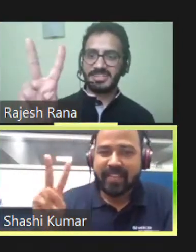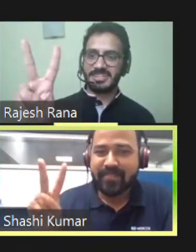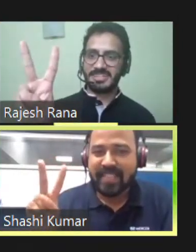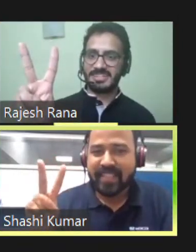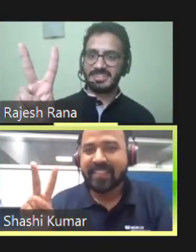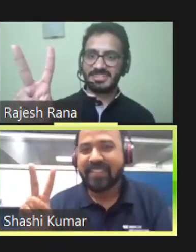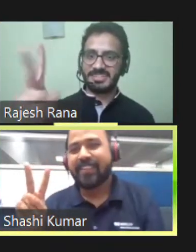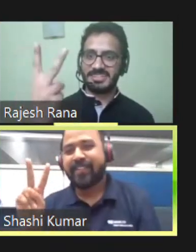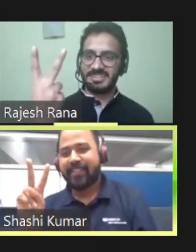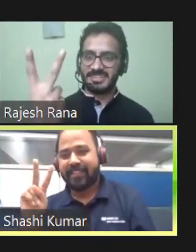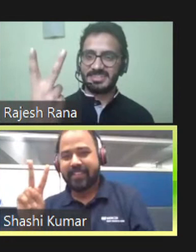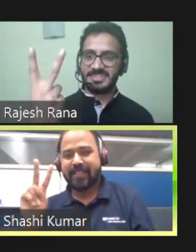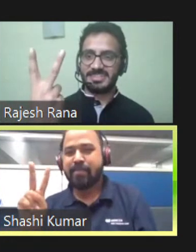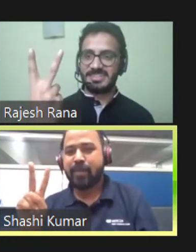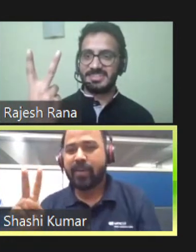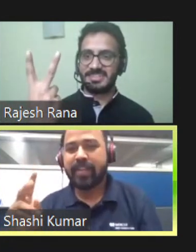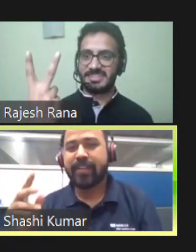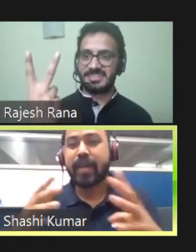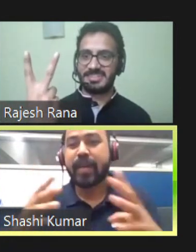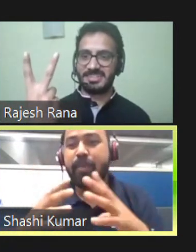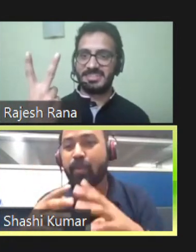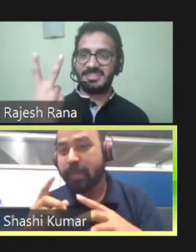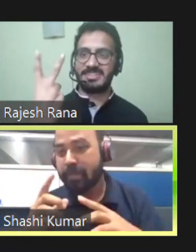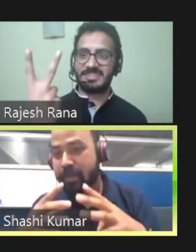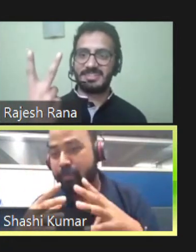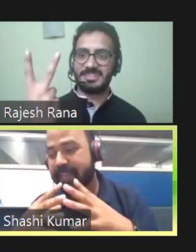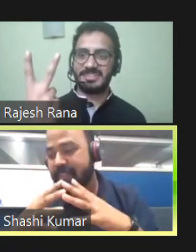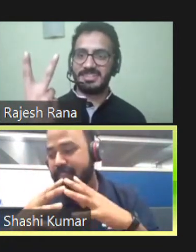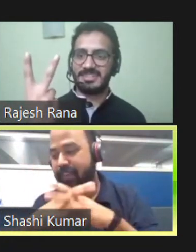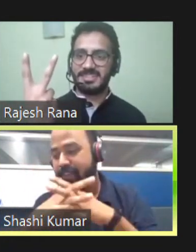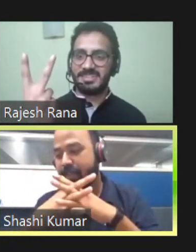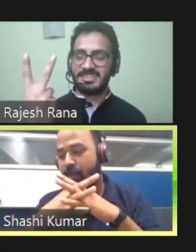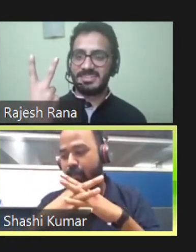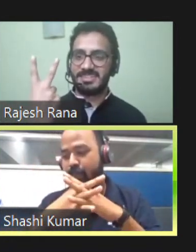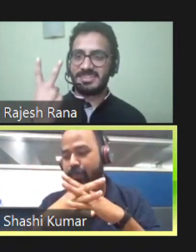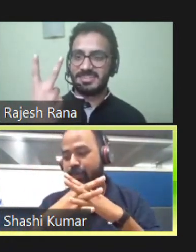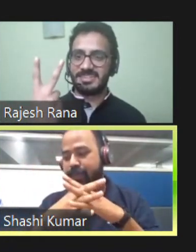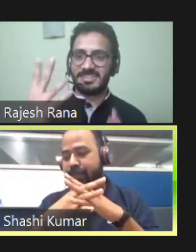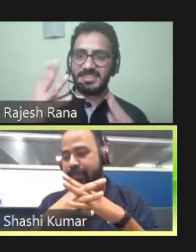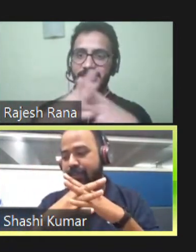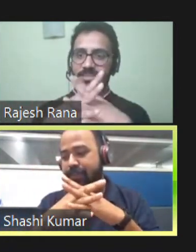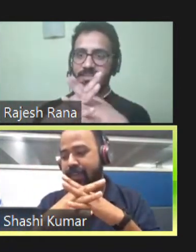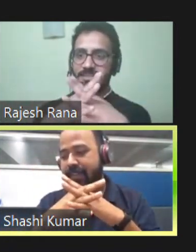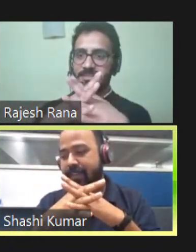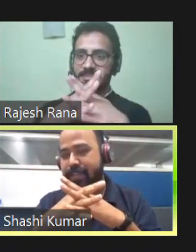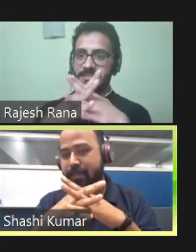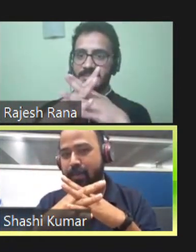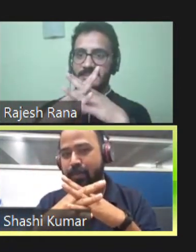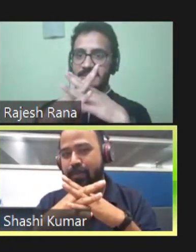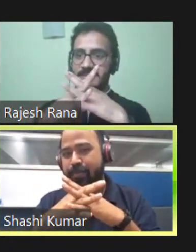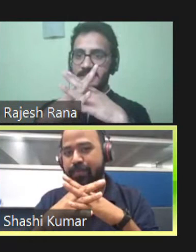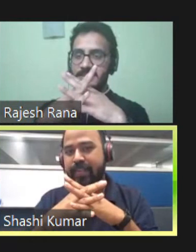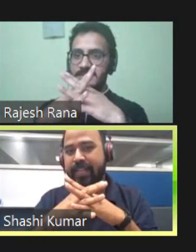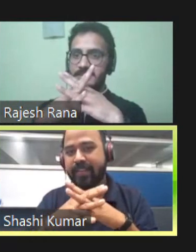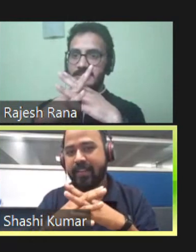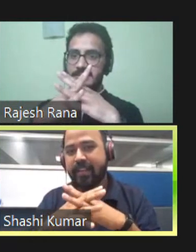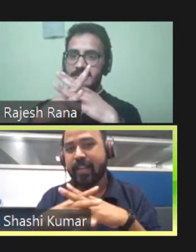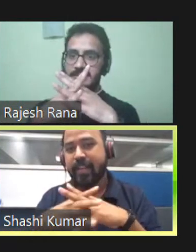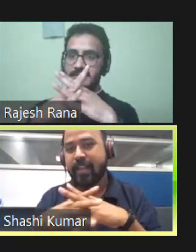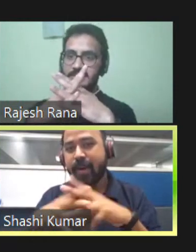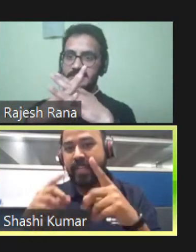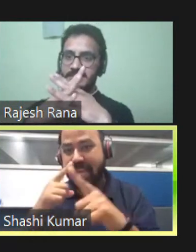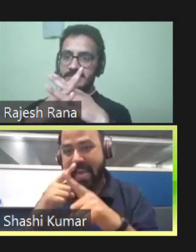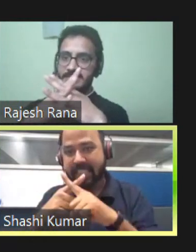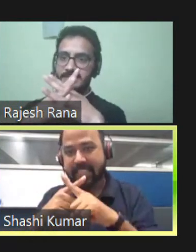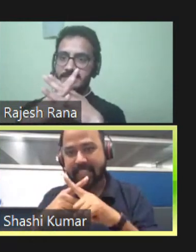Victory. Yes, V. It's a simple one. W. Remember Wednesday. W. Right? W. Right?